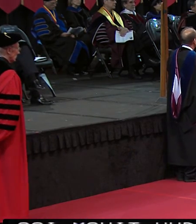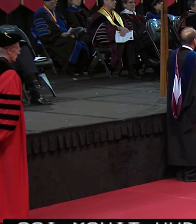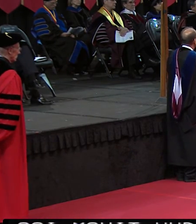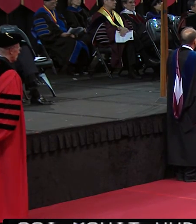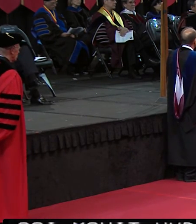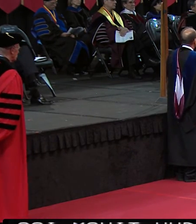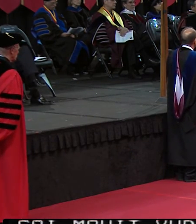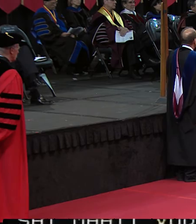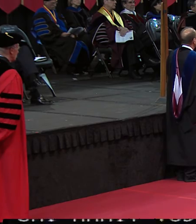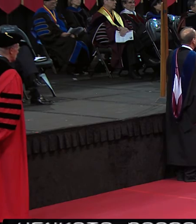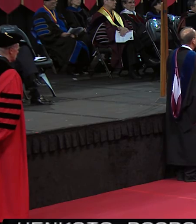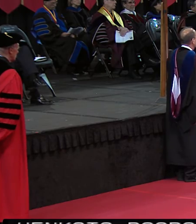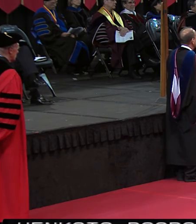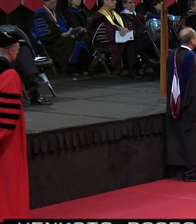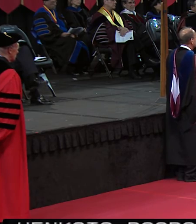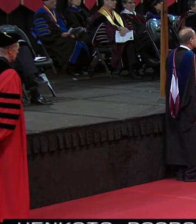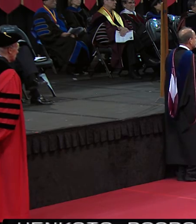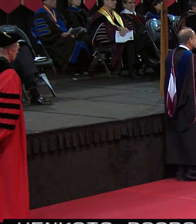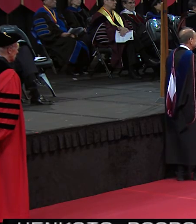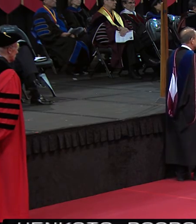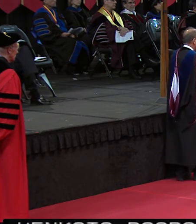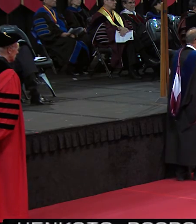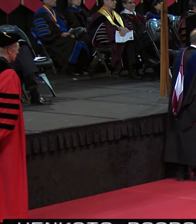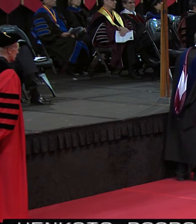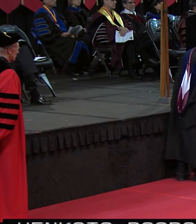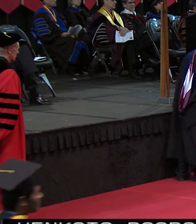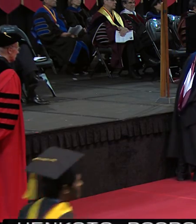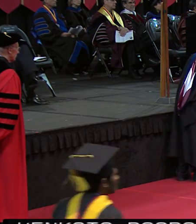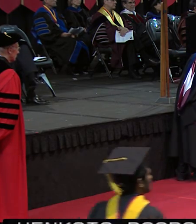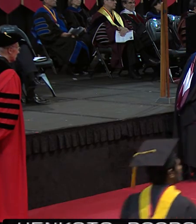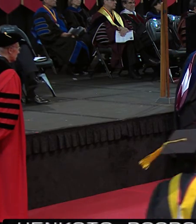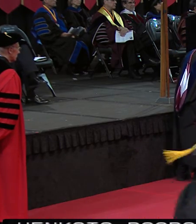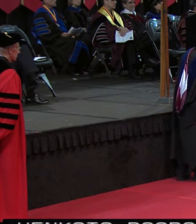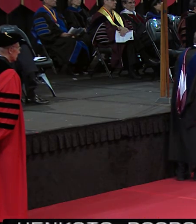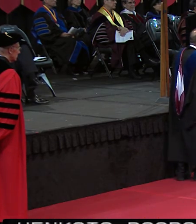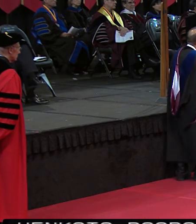Kavya Sri Musunuru.